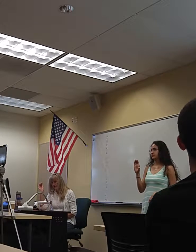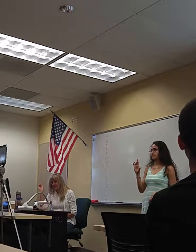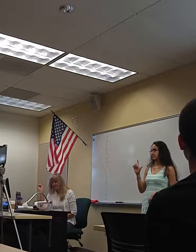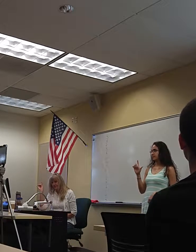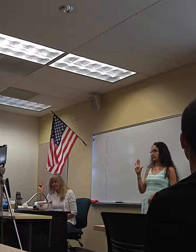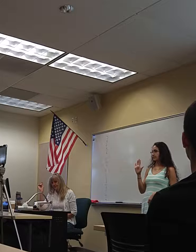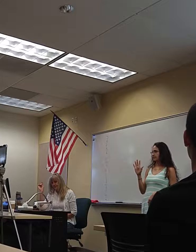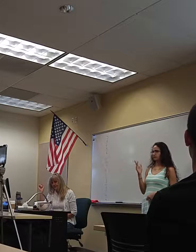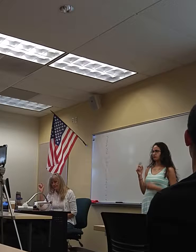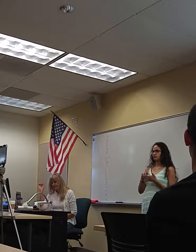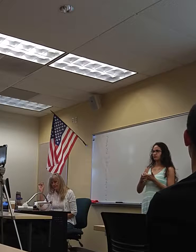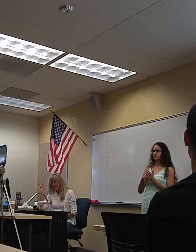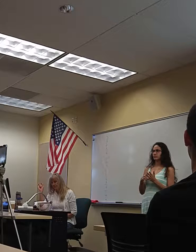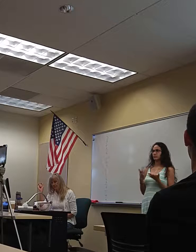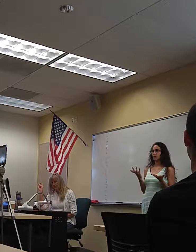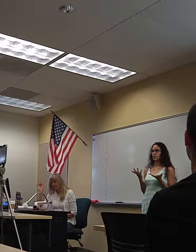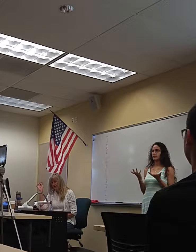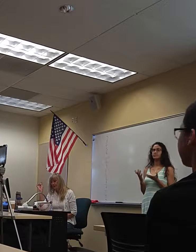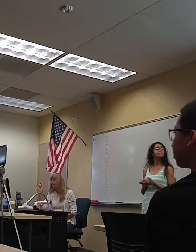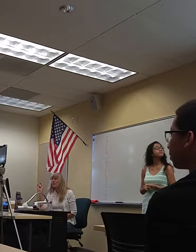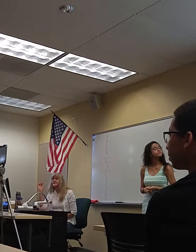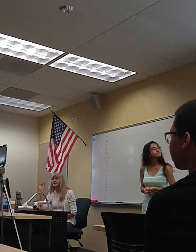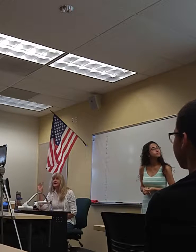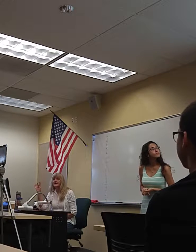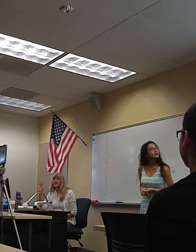Euler? They're like coming. What does